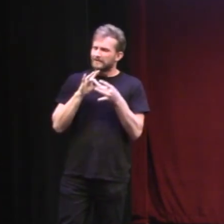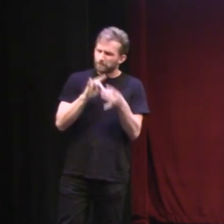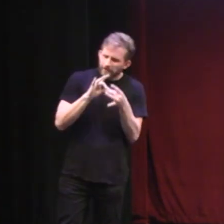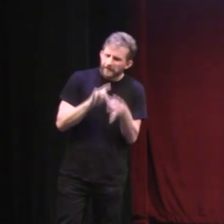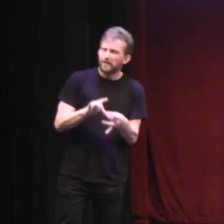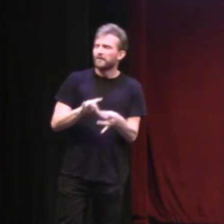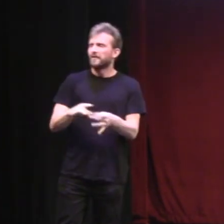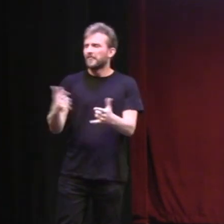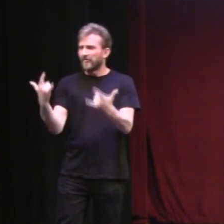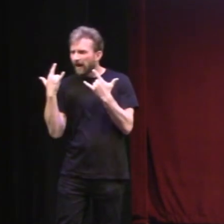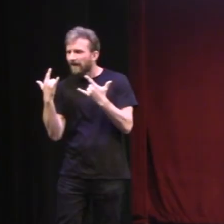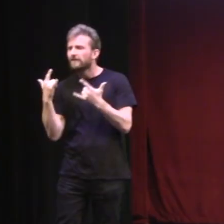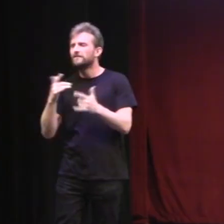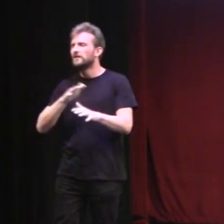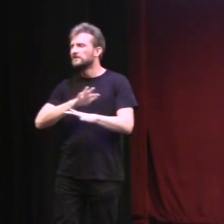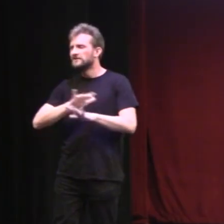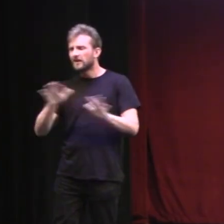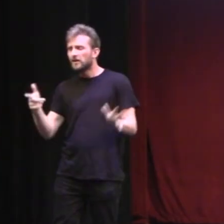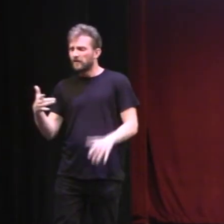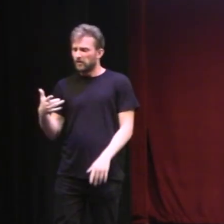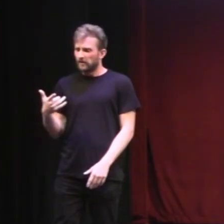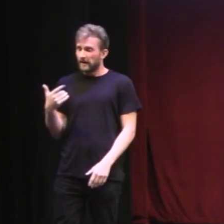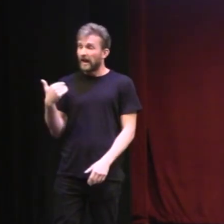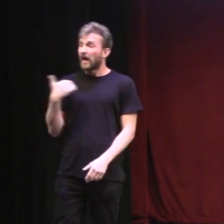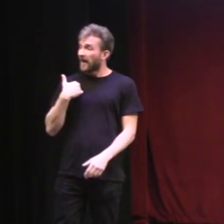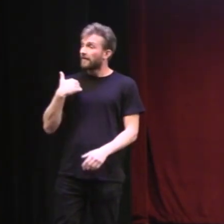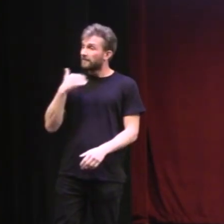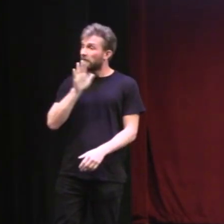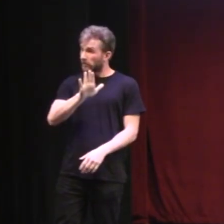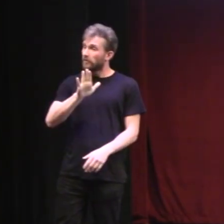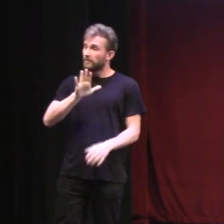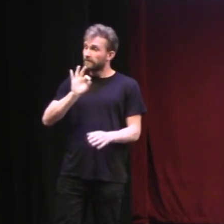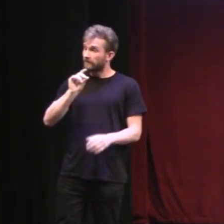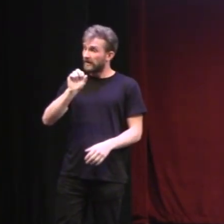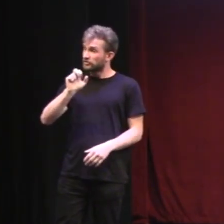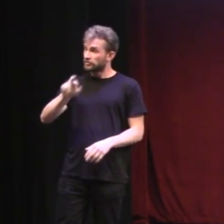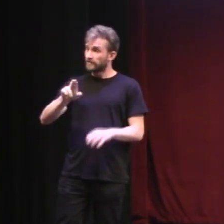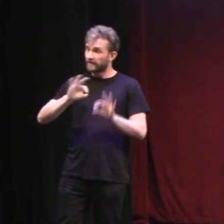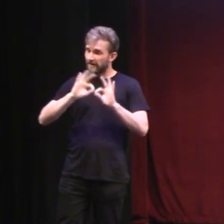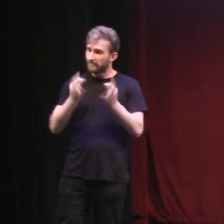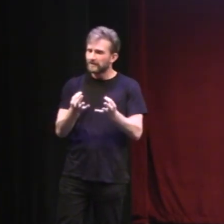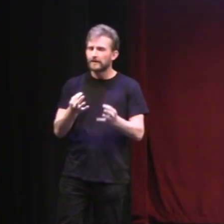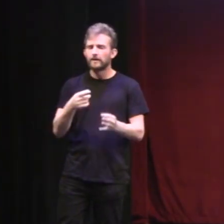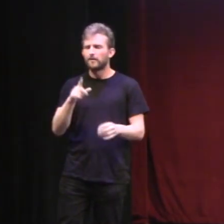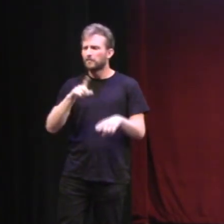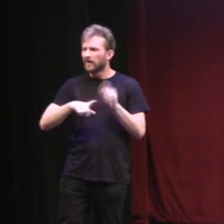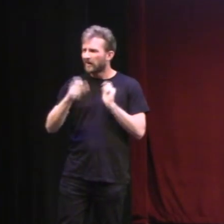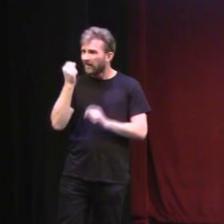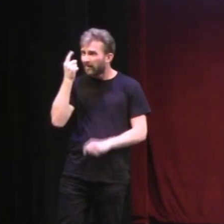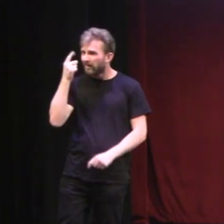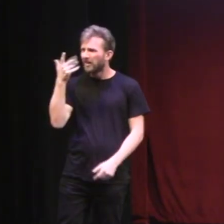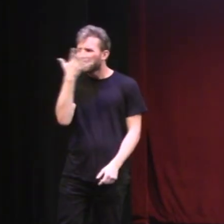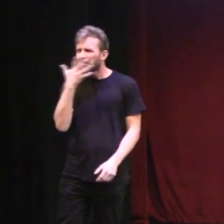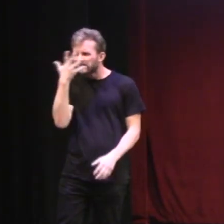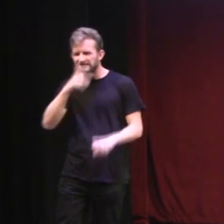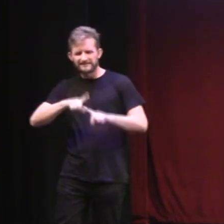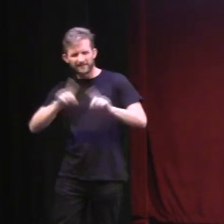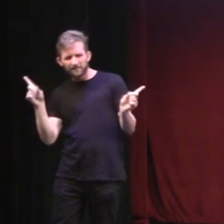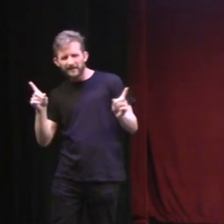She really wants to belong in the foster family, but feels like she doesn't look the part, and so she doesn't act the part.